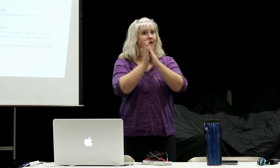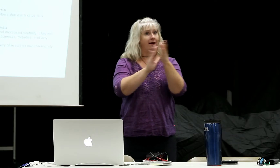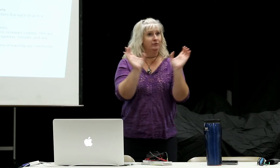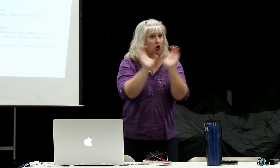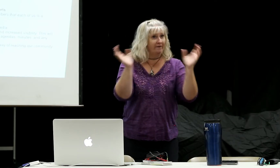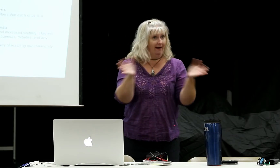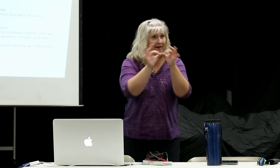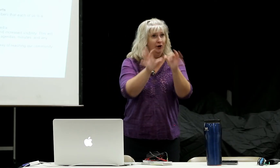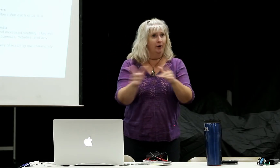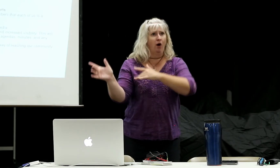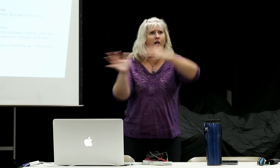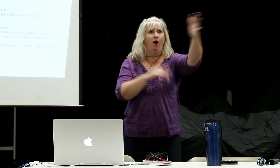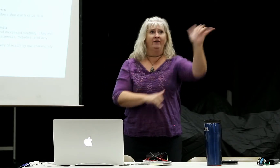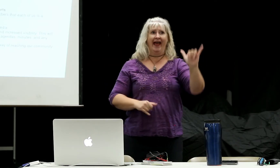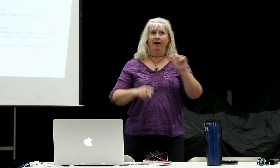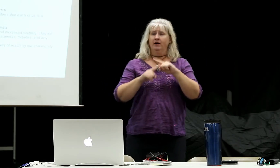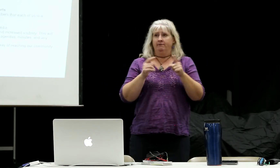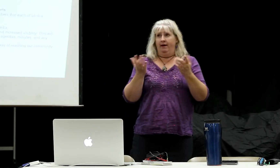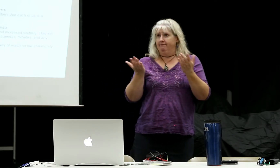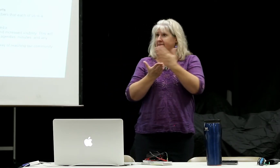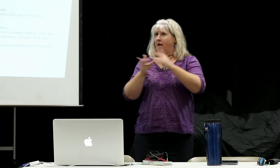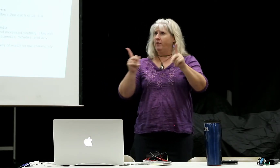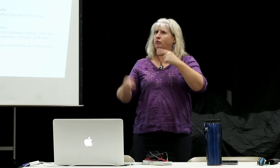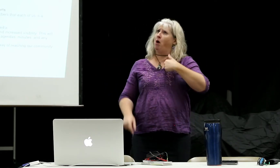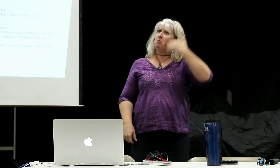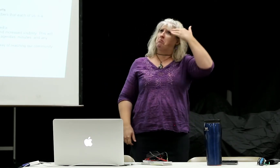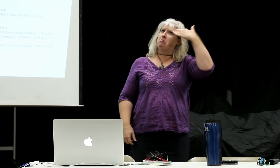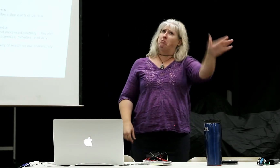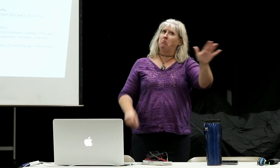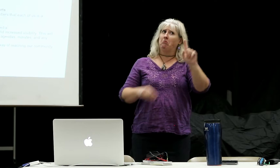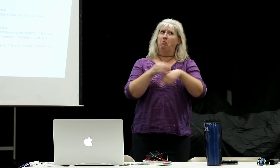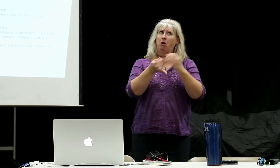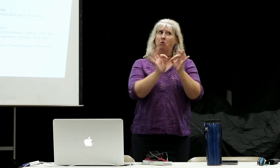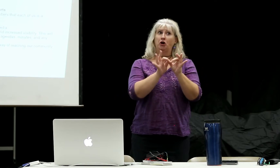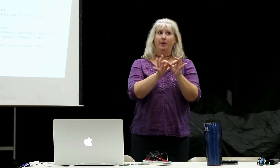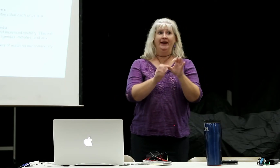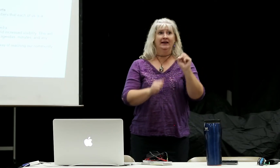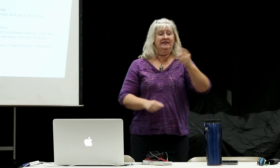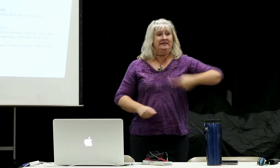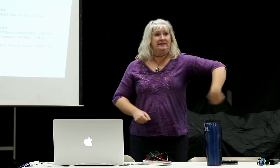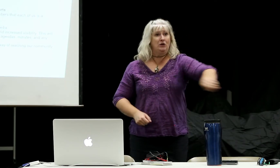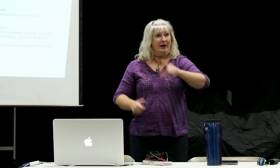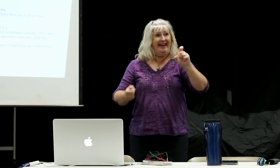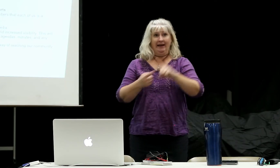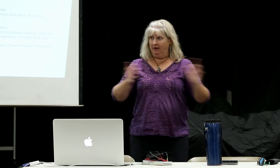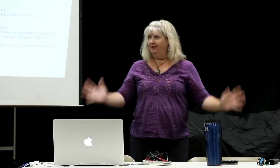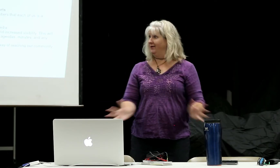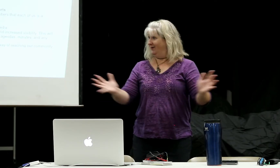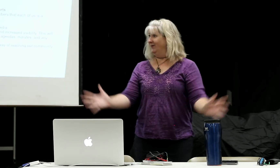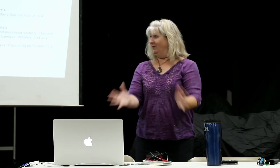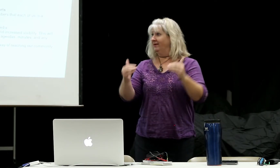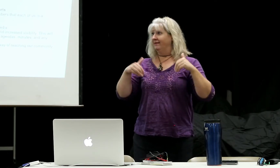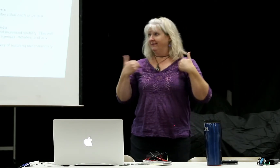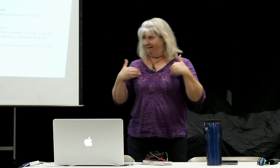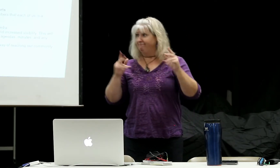their certification, right, to become a certified interpreter. And some people said, oh, I didn't even know that interpreting was a profession. And so we want to be